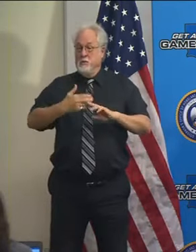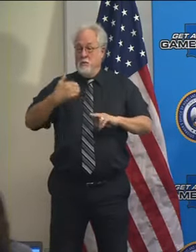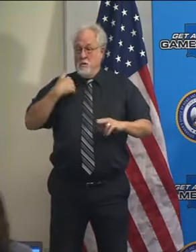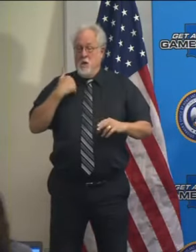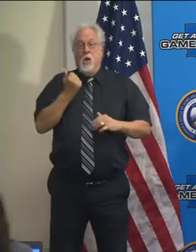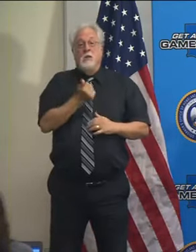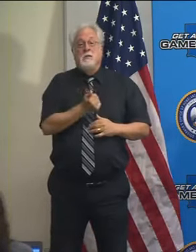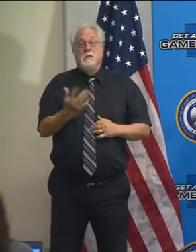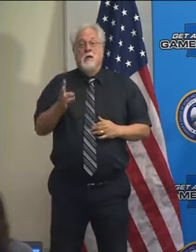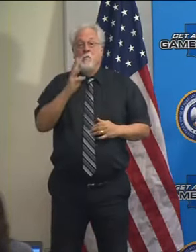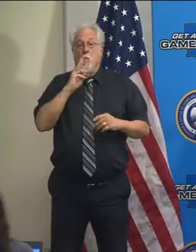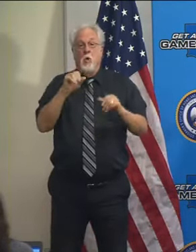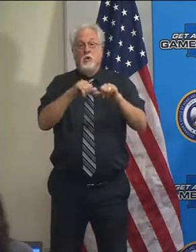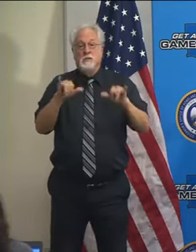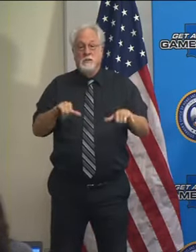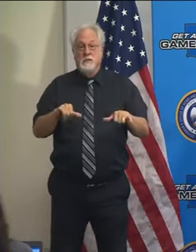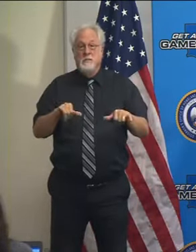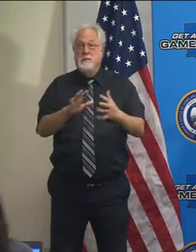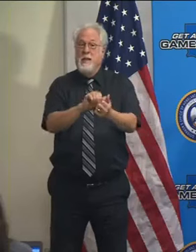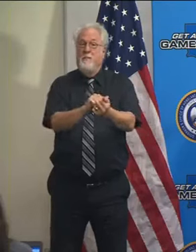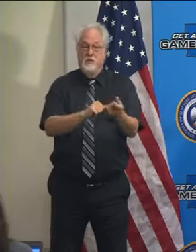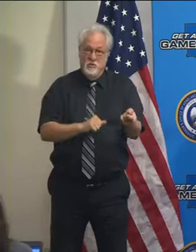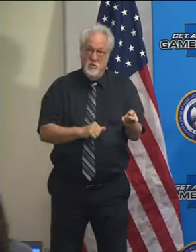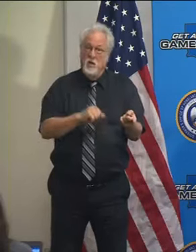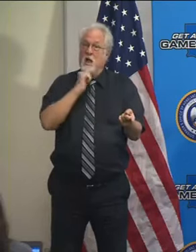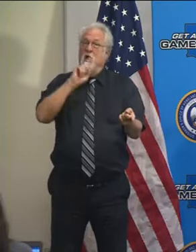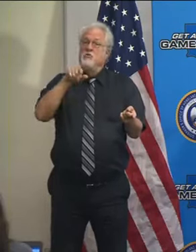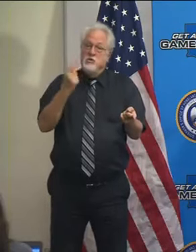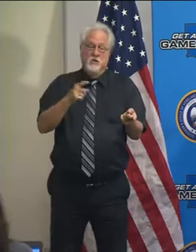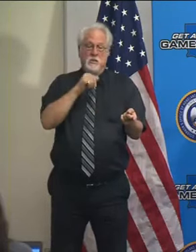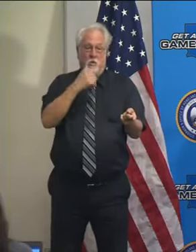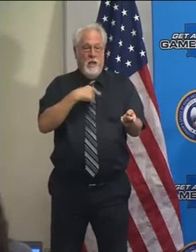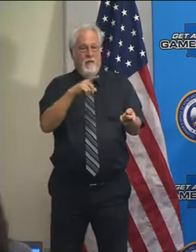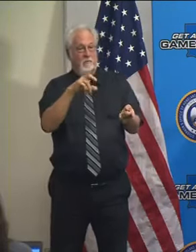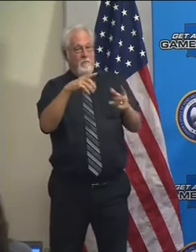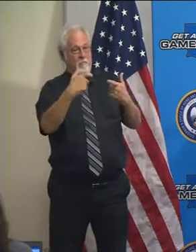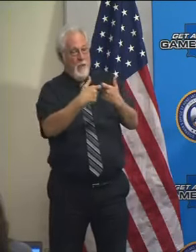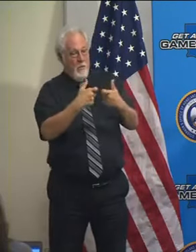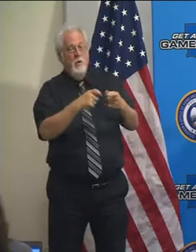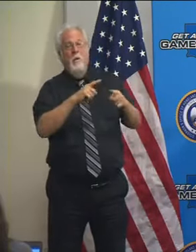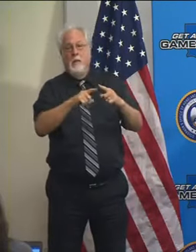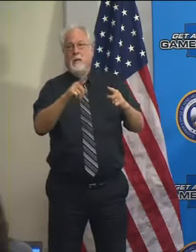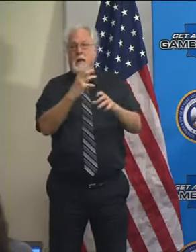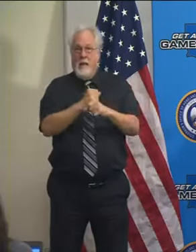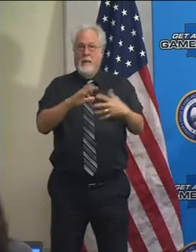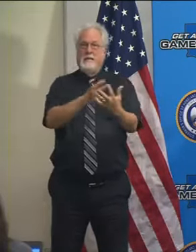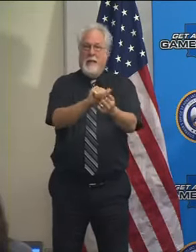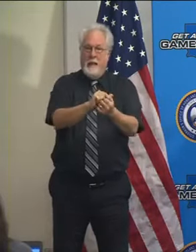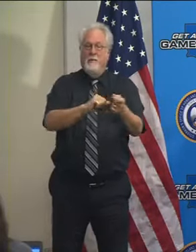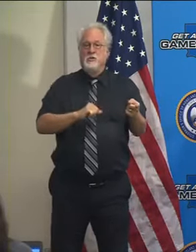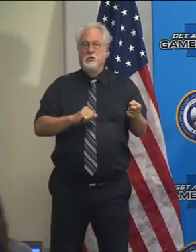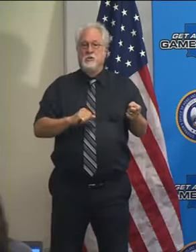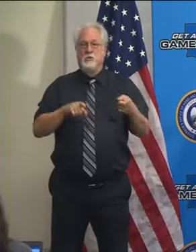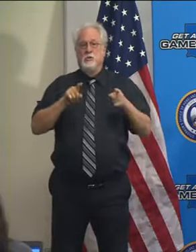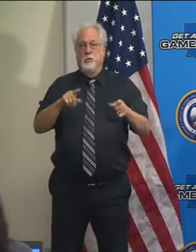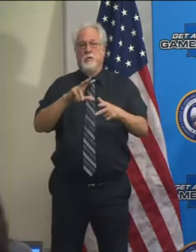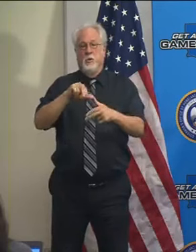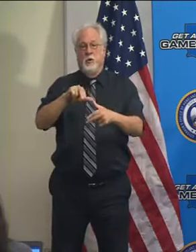number of water systems are damaged. So it's not just the fact that they don't have power, they actually received considerable damage in the